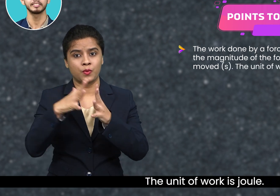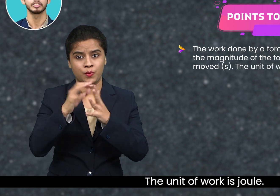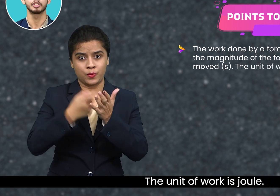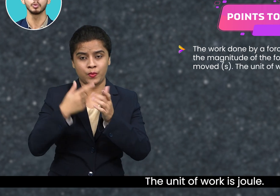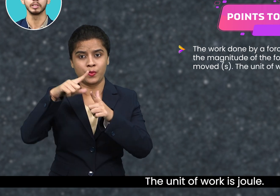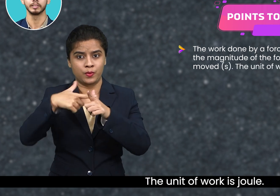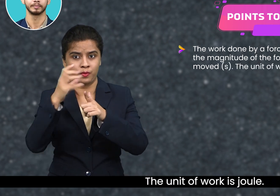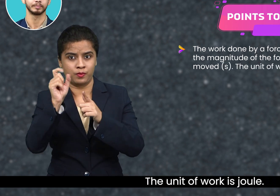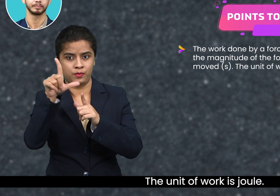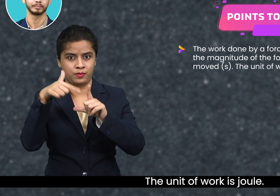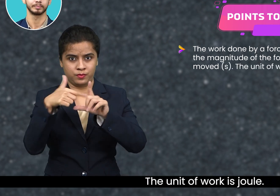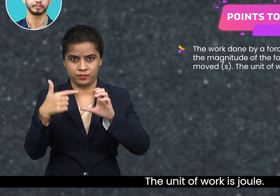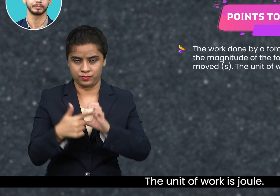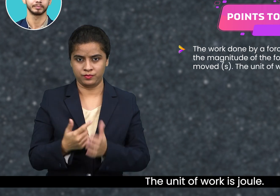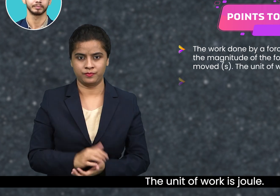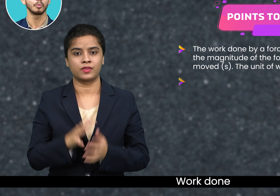work is joule.